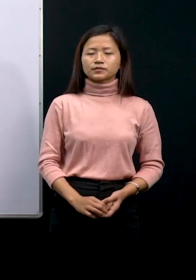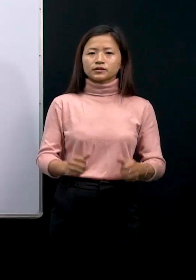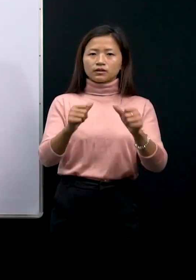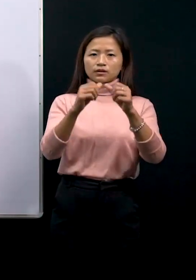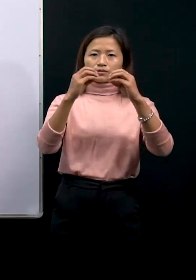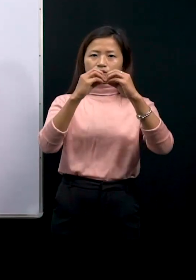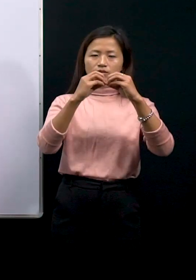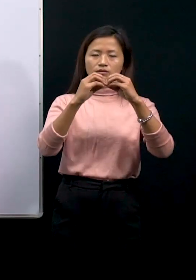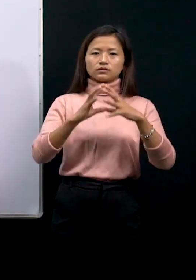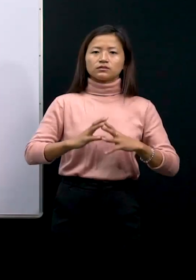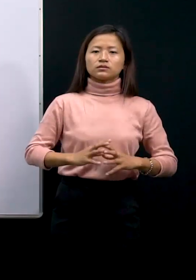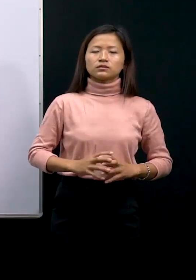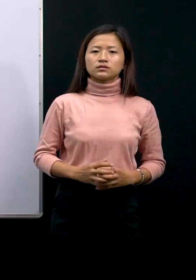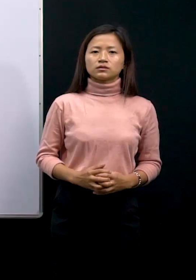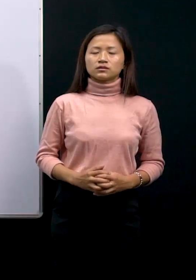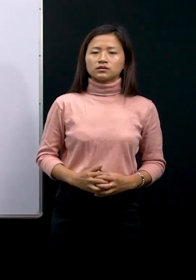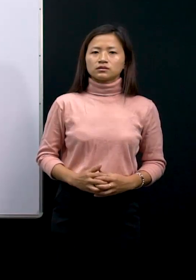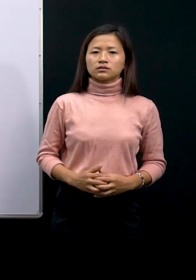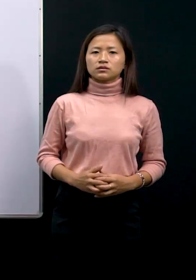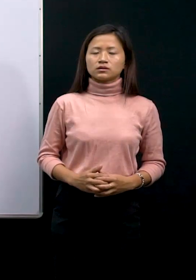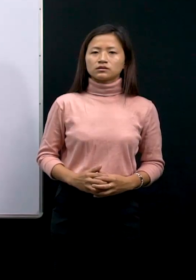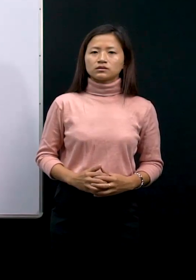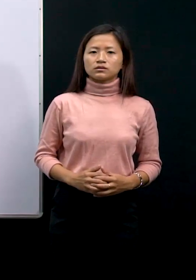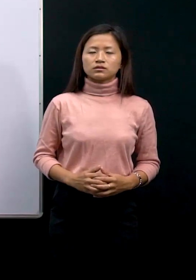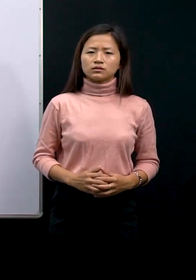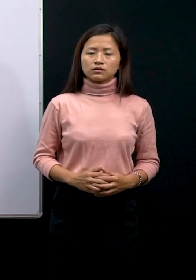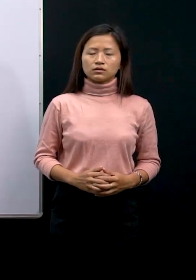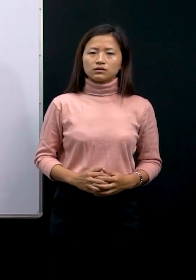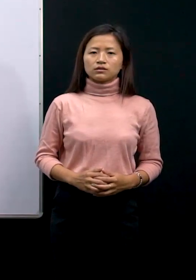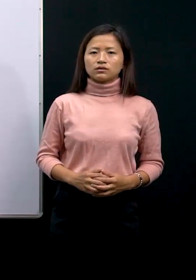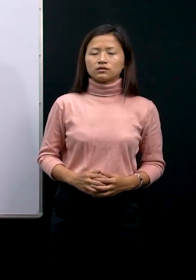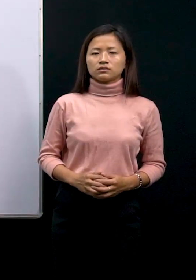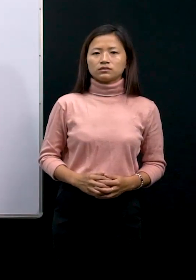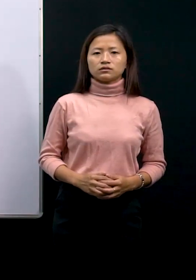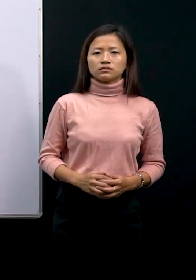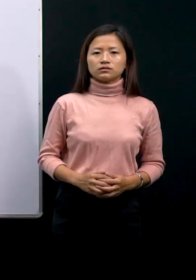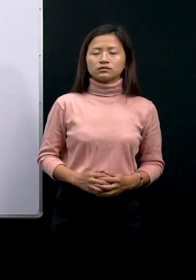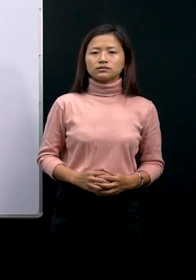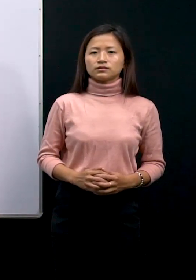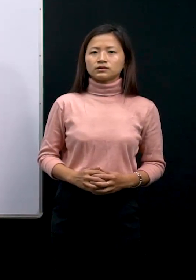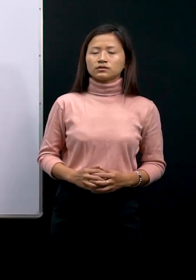AB. What is AB? AB, shall you write AB equal to AP plus